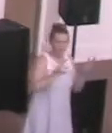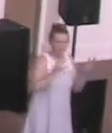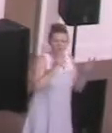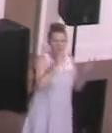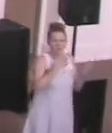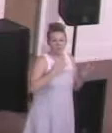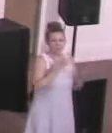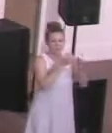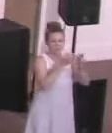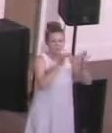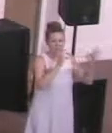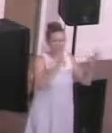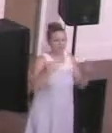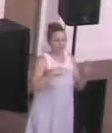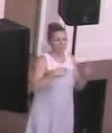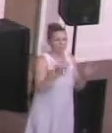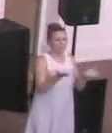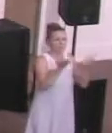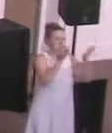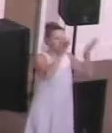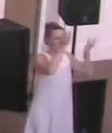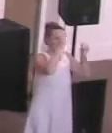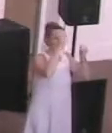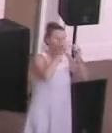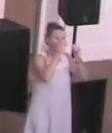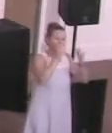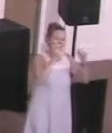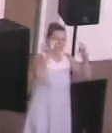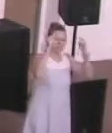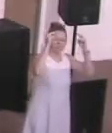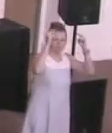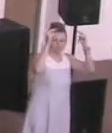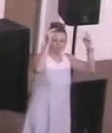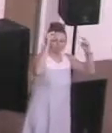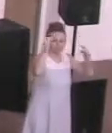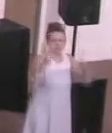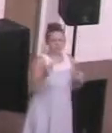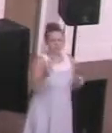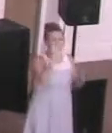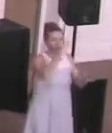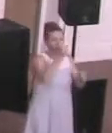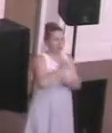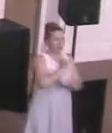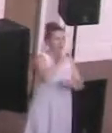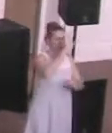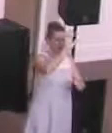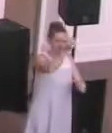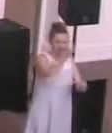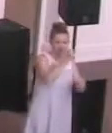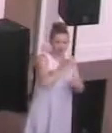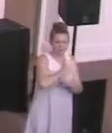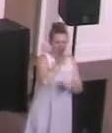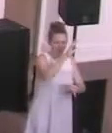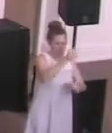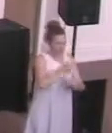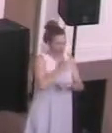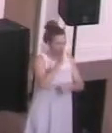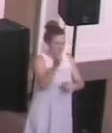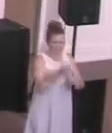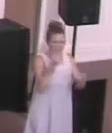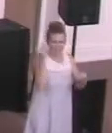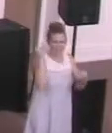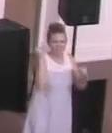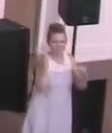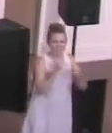you are my freedom. We lift you higher, lift you higher. Your love, your love, your love,